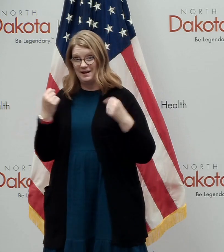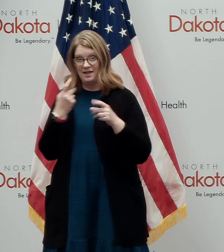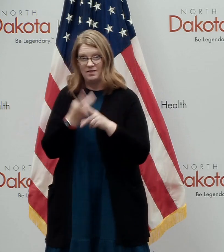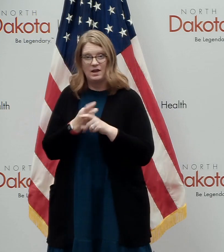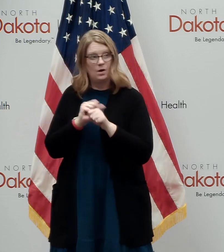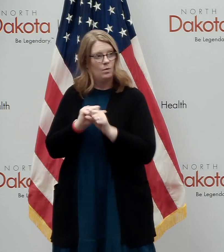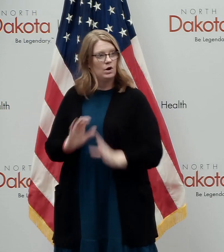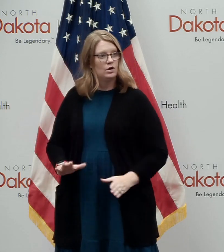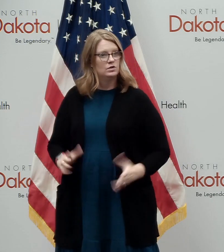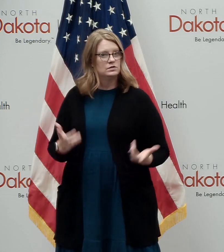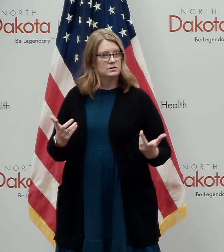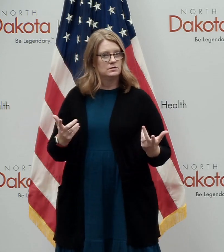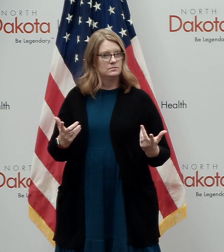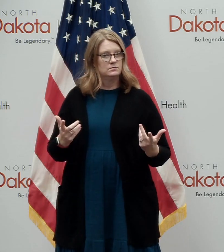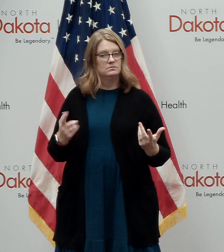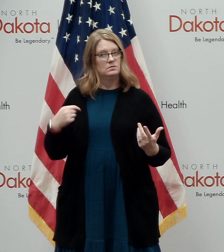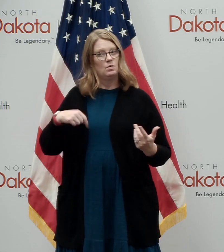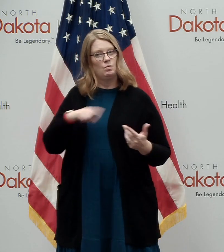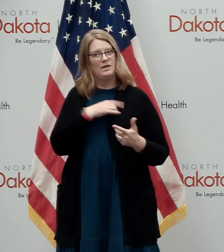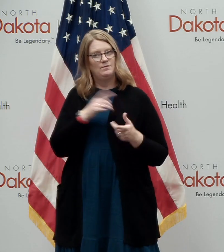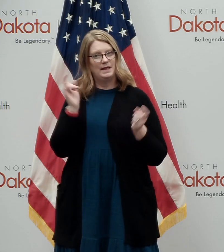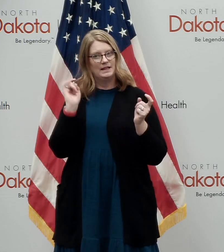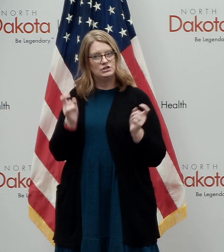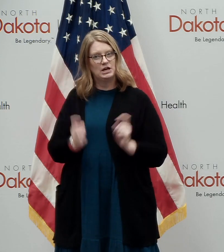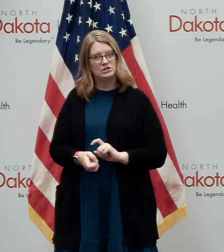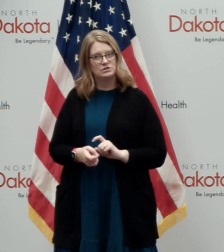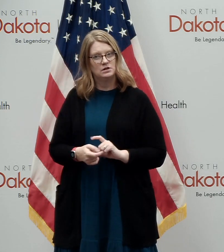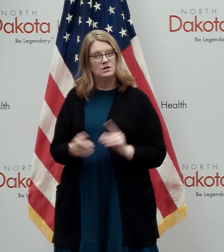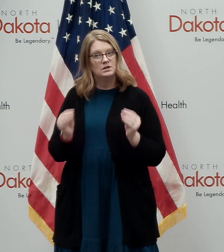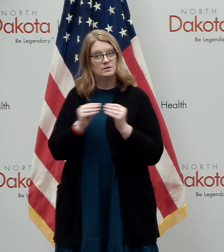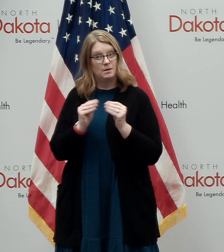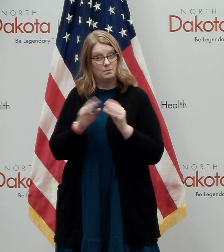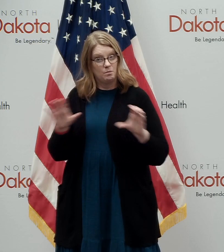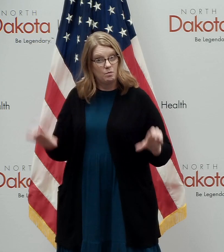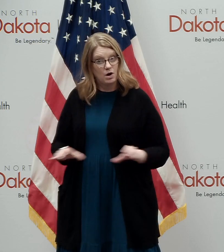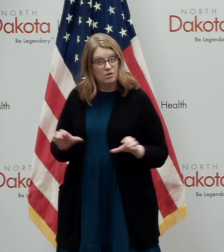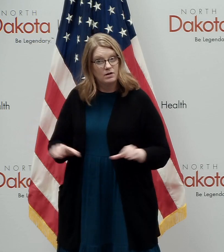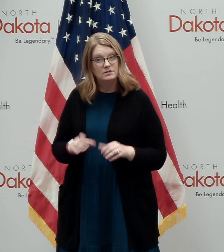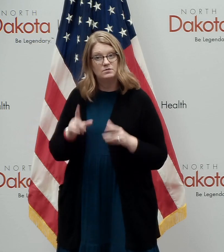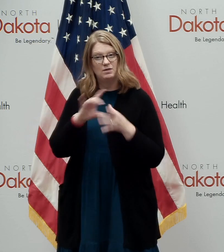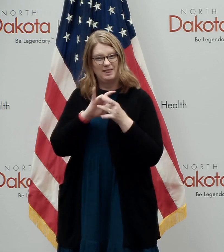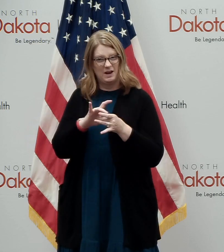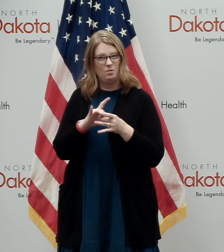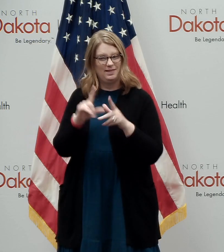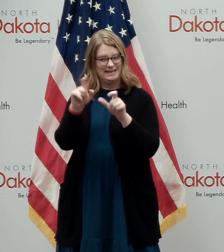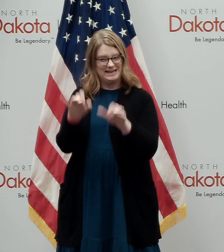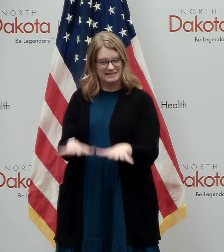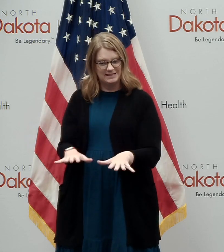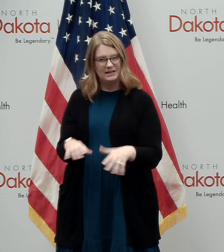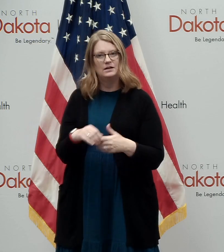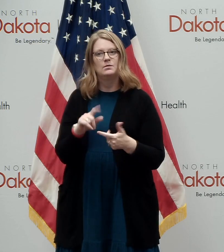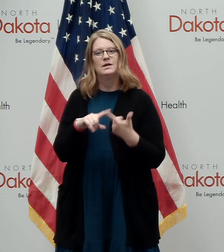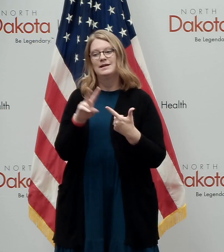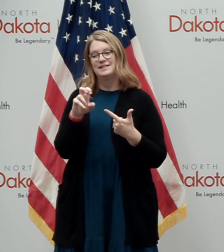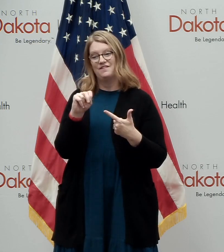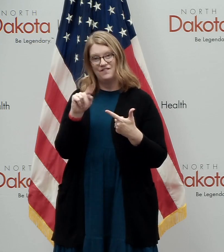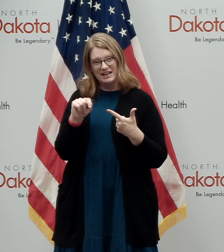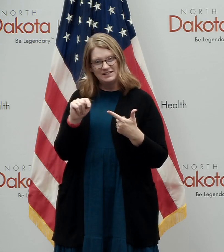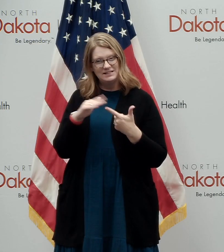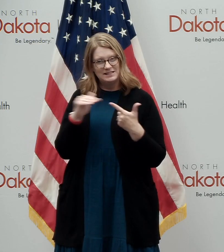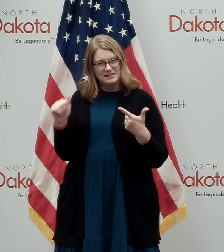said, we've made the changes that we announced today to be even more aggressive on turnaround on testing times, the ventilation systems, the